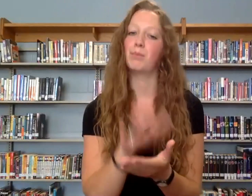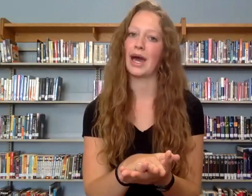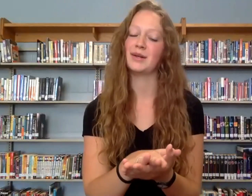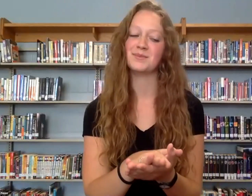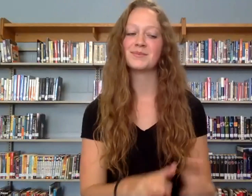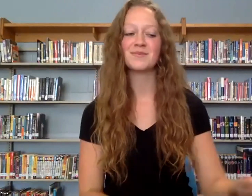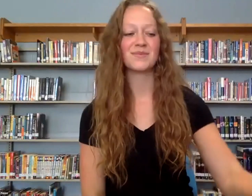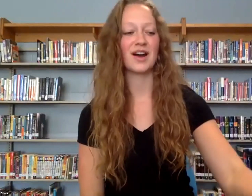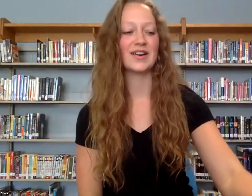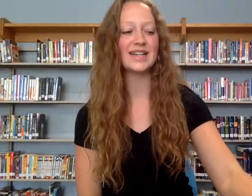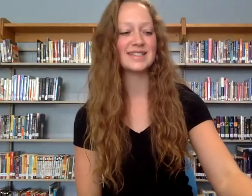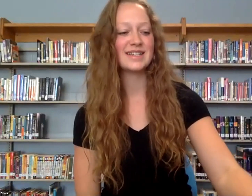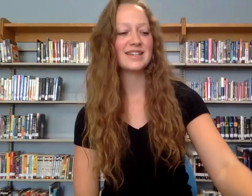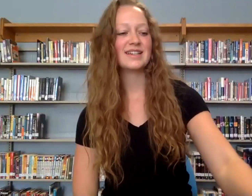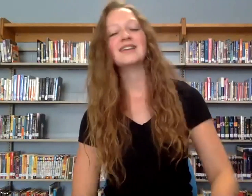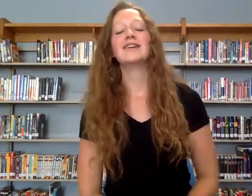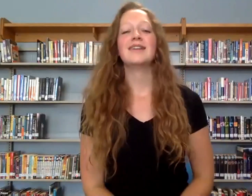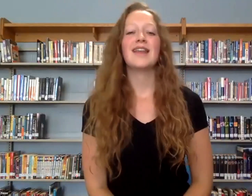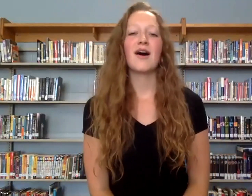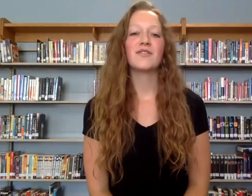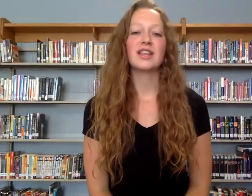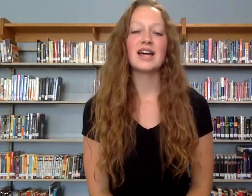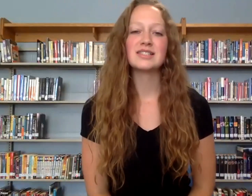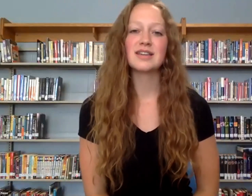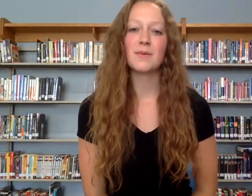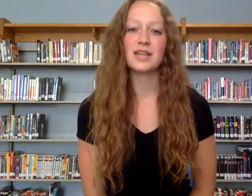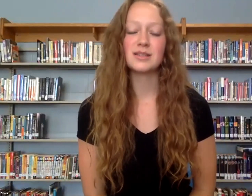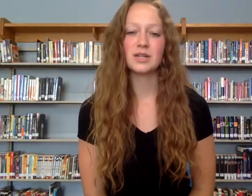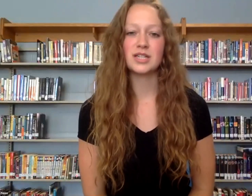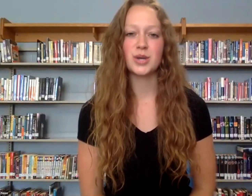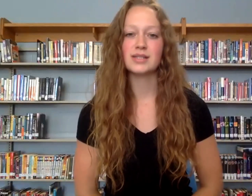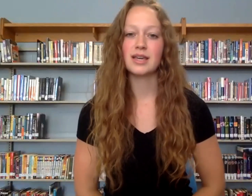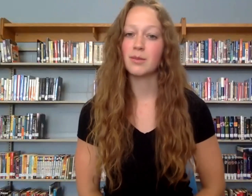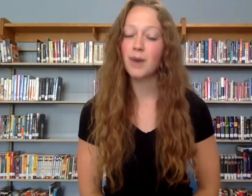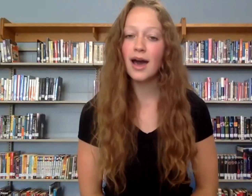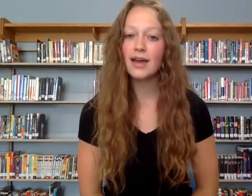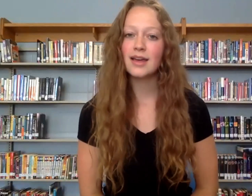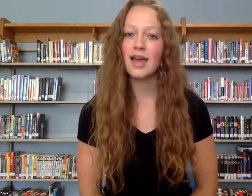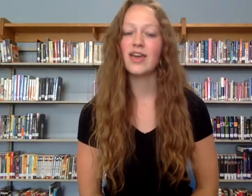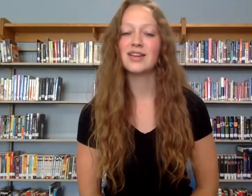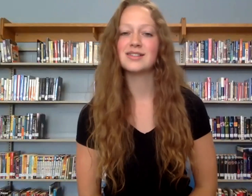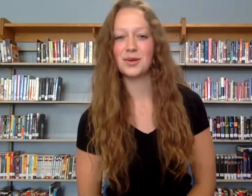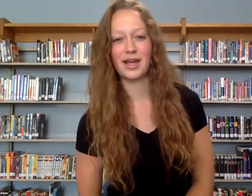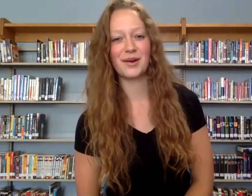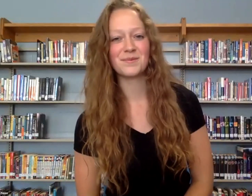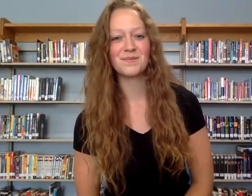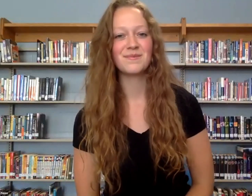bad. All right. Now, the last couple things I'm going to teach you how to say goodbye and then see you later.